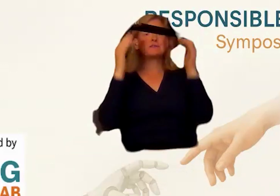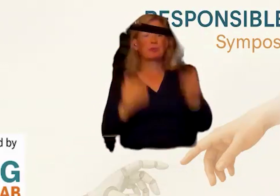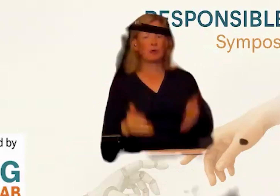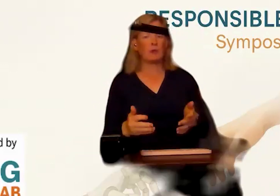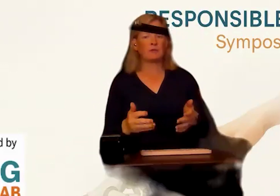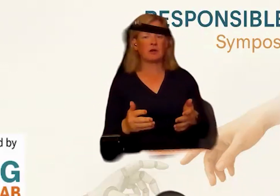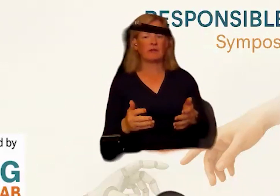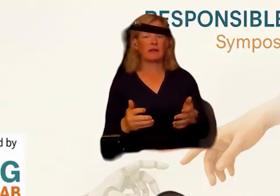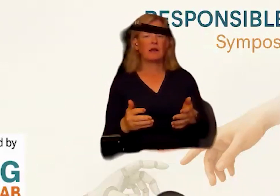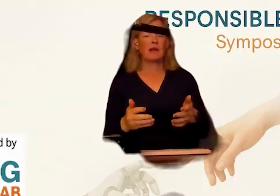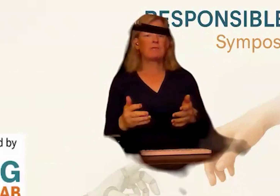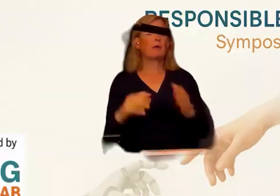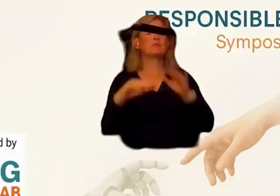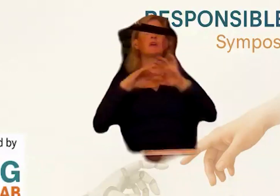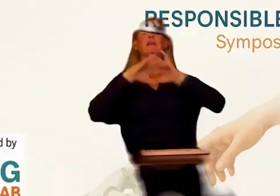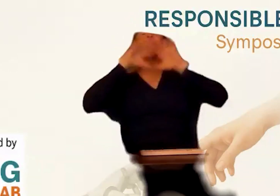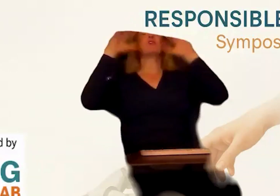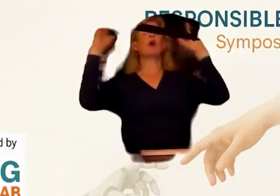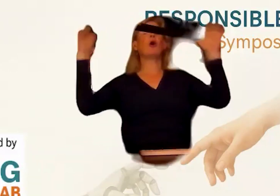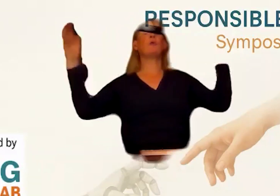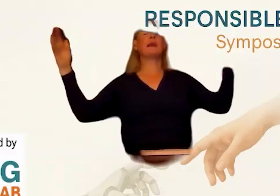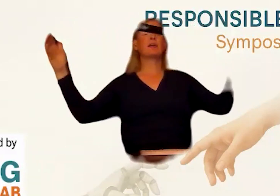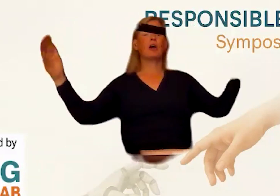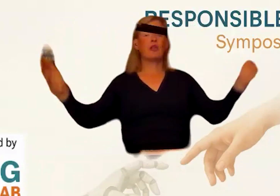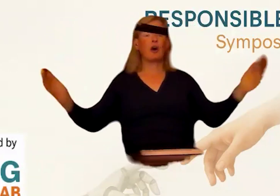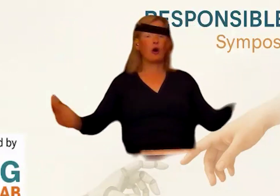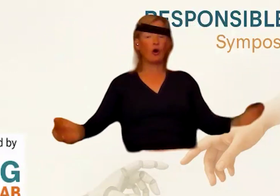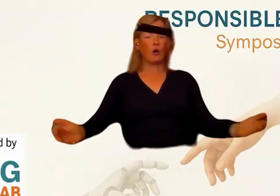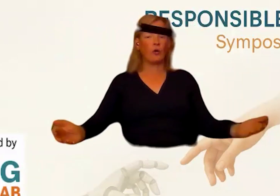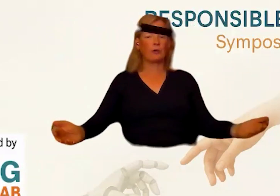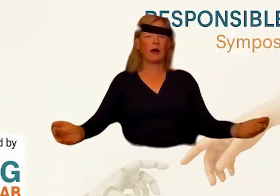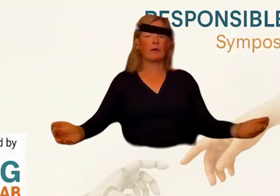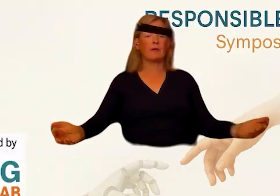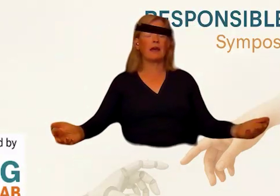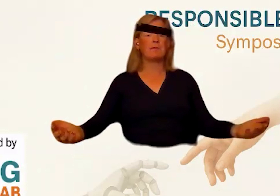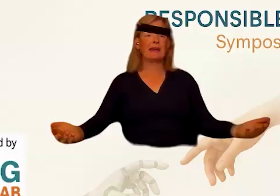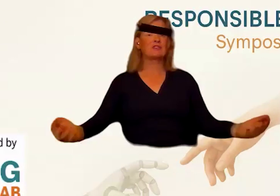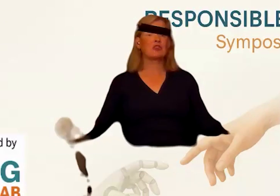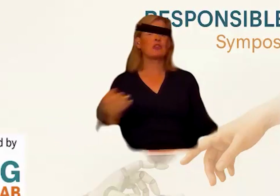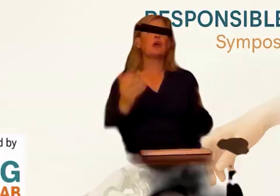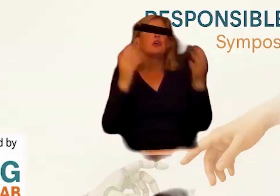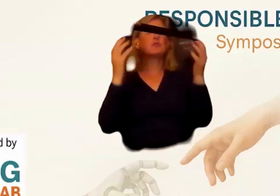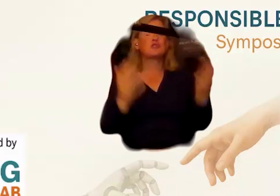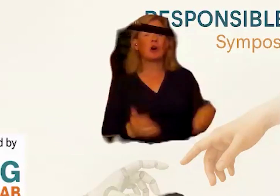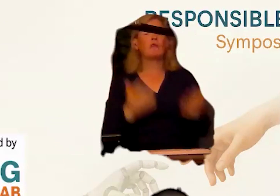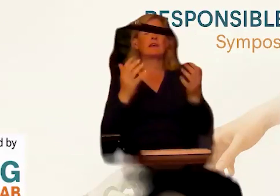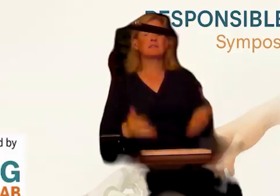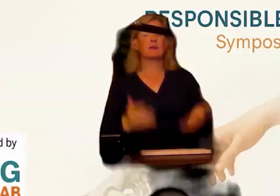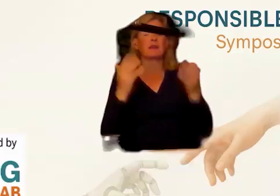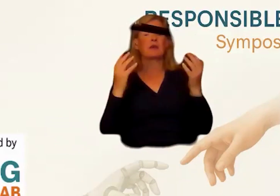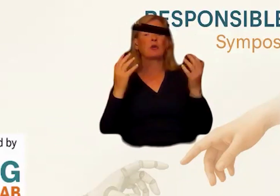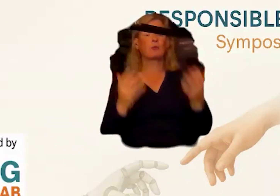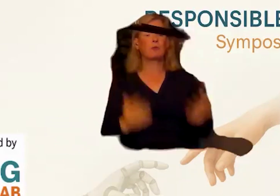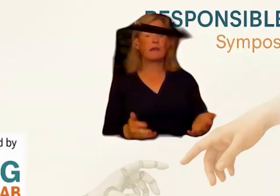AI is problem solving. And problem solving means owning the whole problem and making certain you're